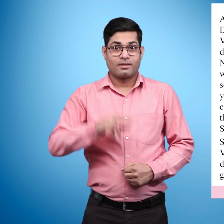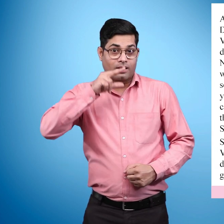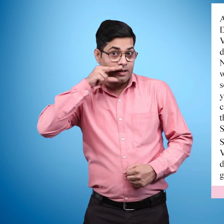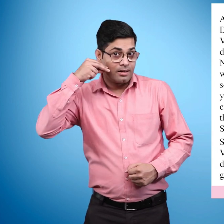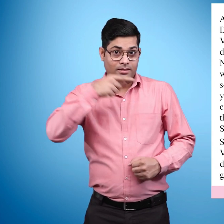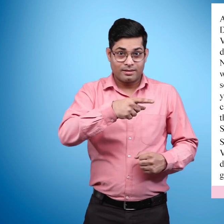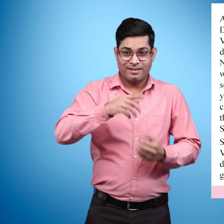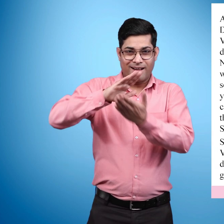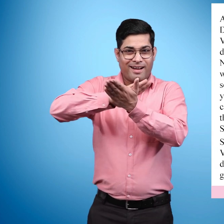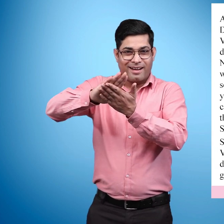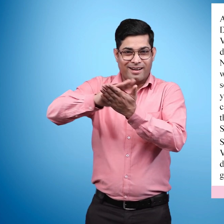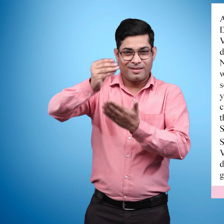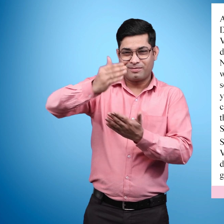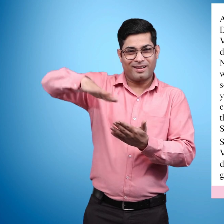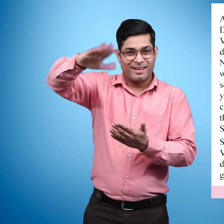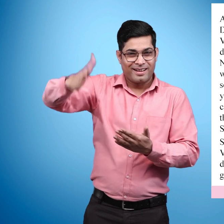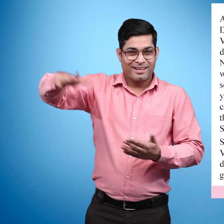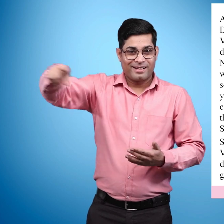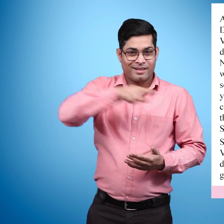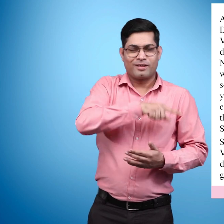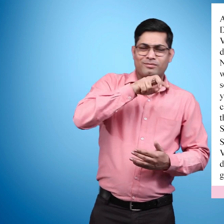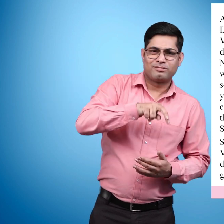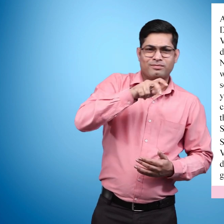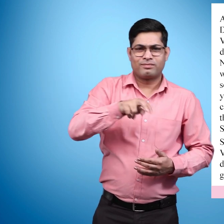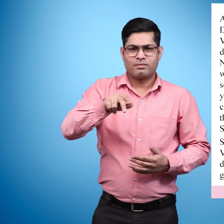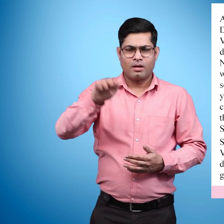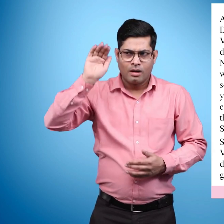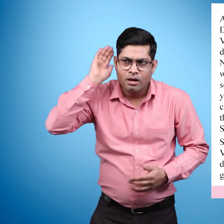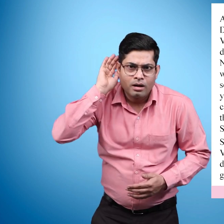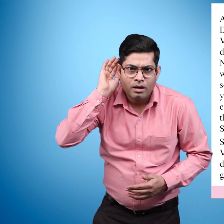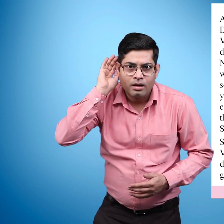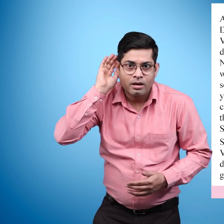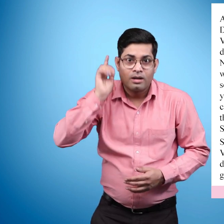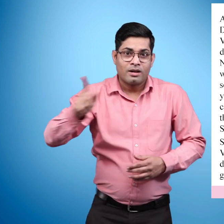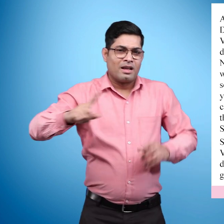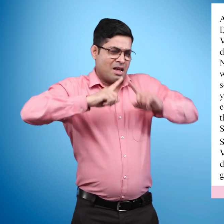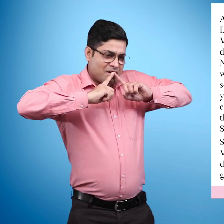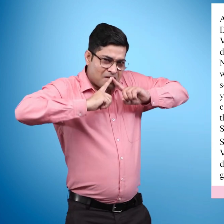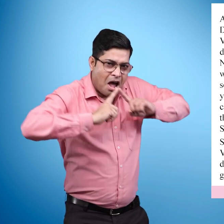As Vijay Singh stepped into the haunted desert, he heard a voice. "Vijay Singh,